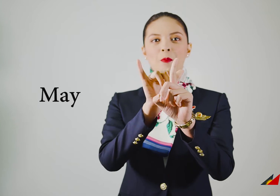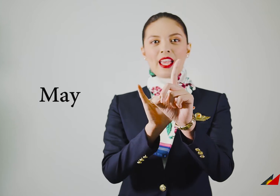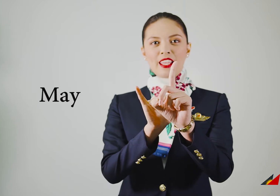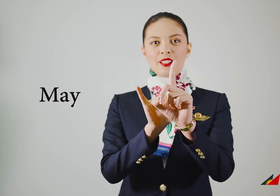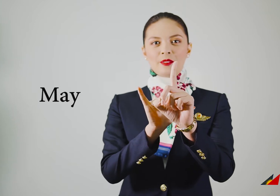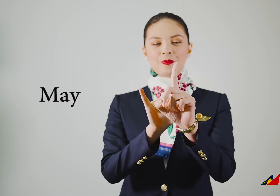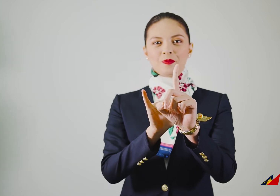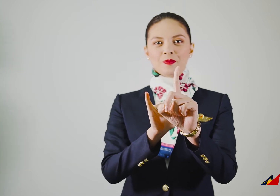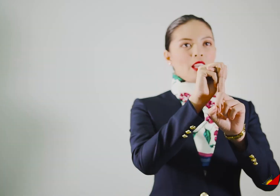May,